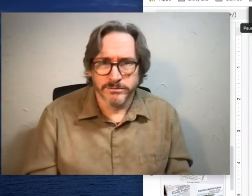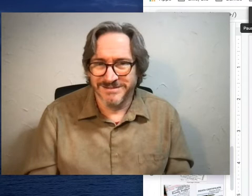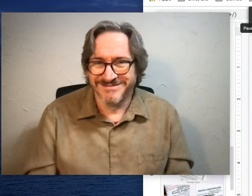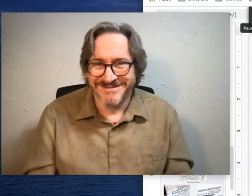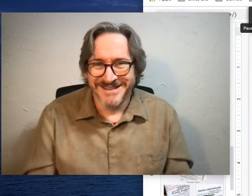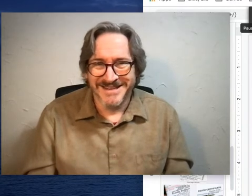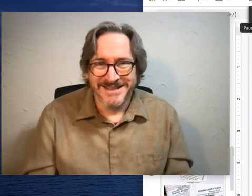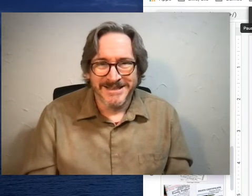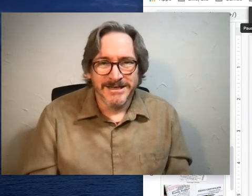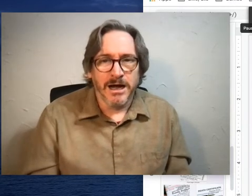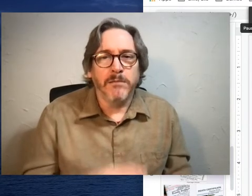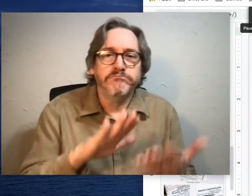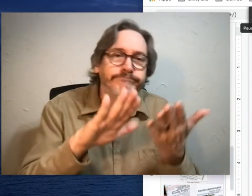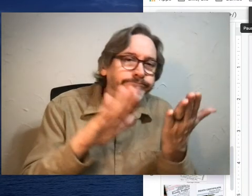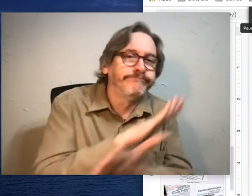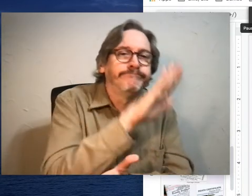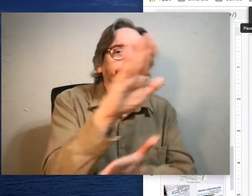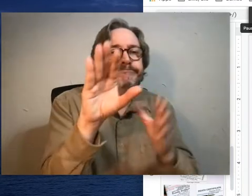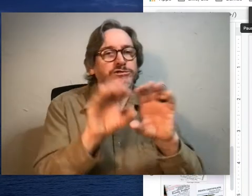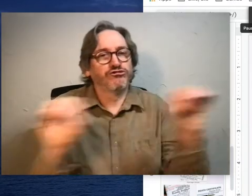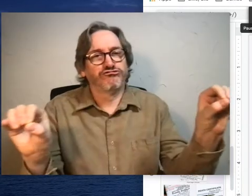Cylinder.